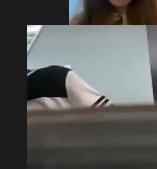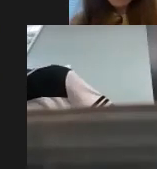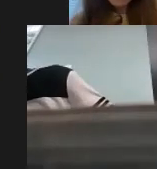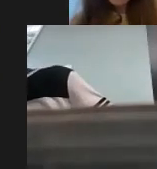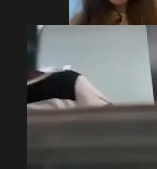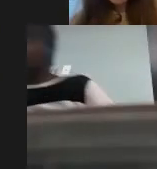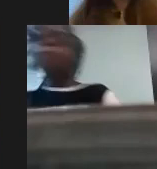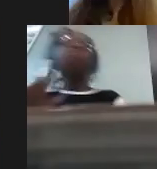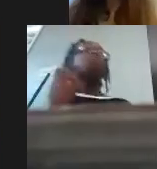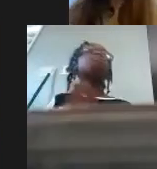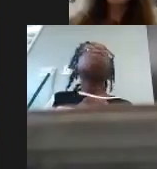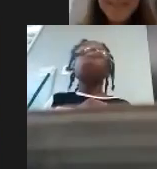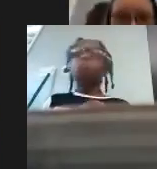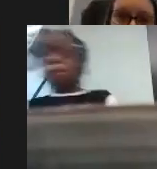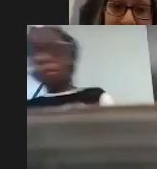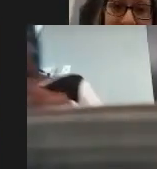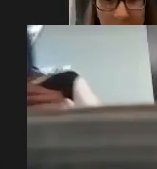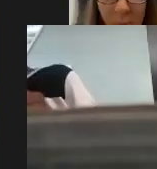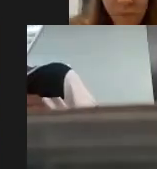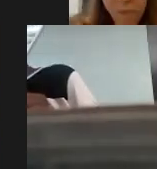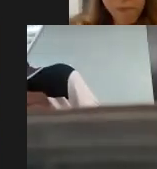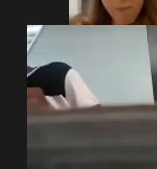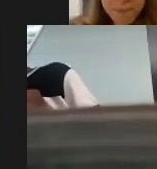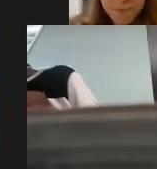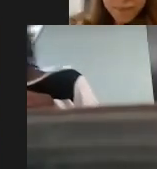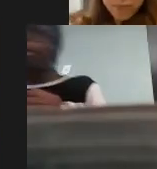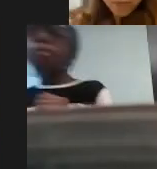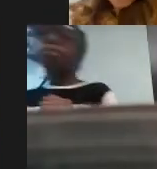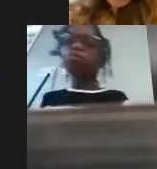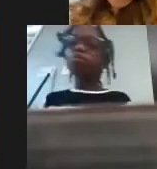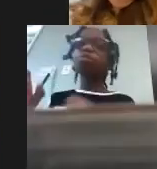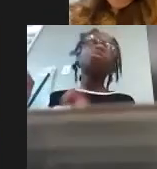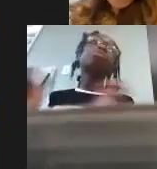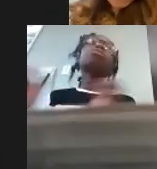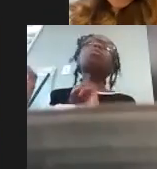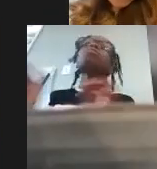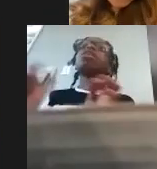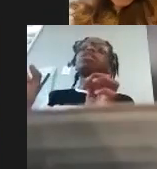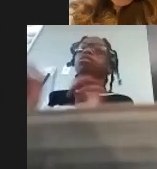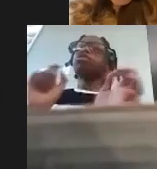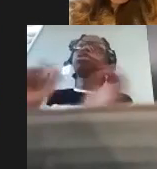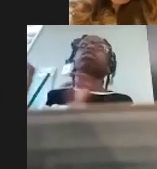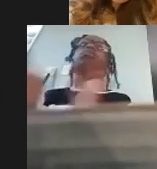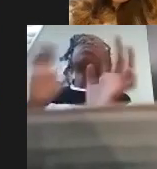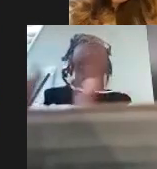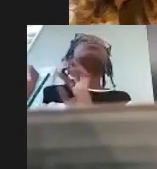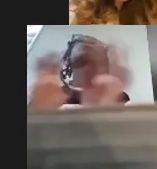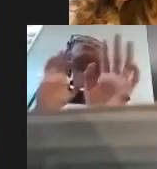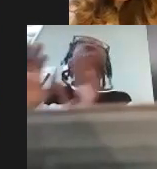guys are actually seeing this on TV, or you're seeing at least an interpreter maybe in the area that you're wherever